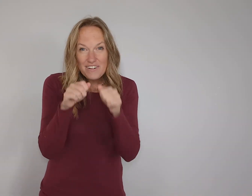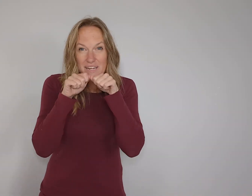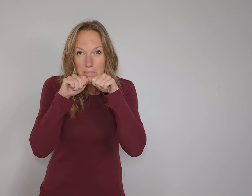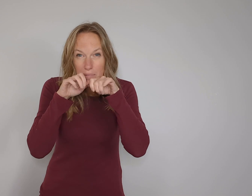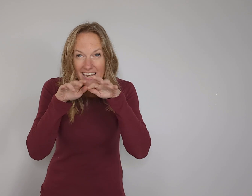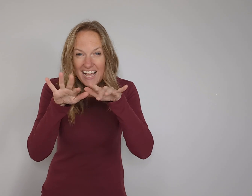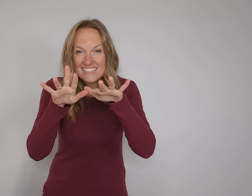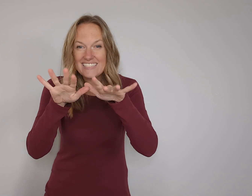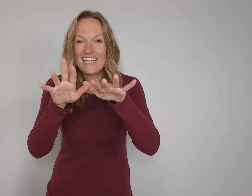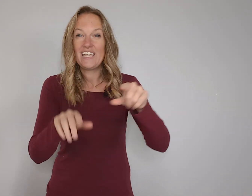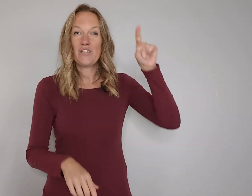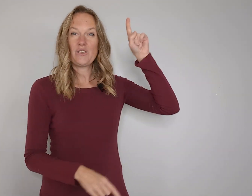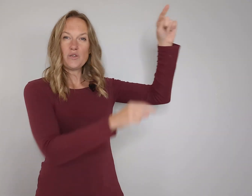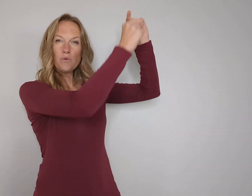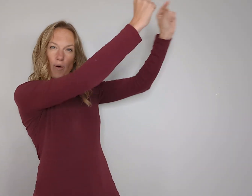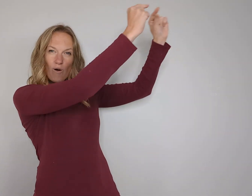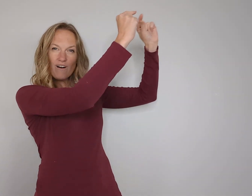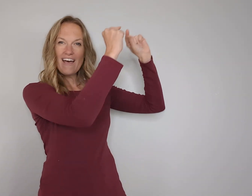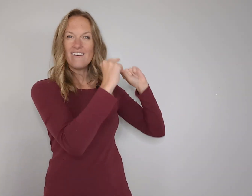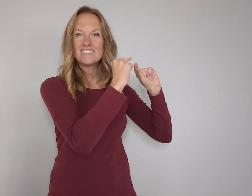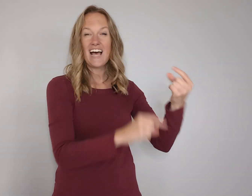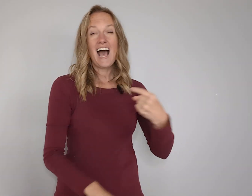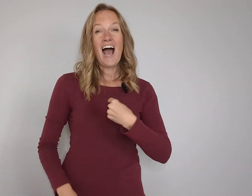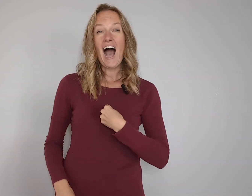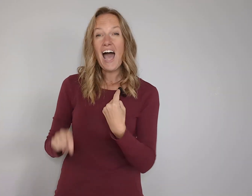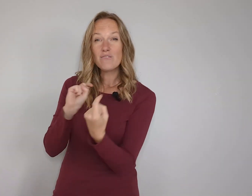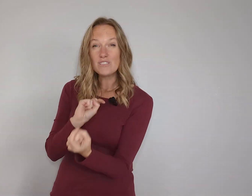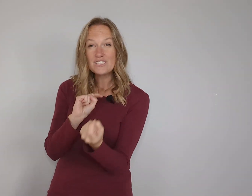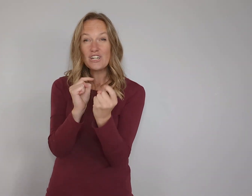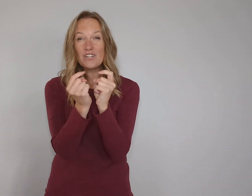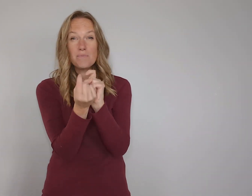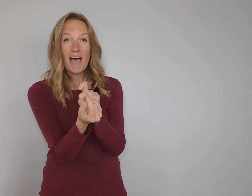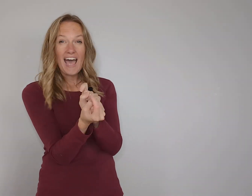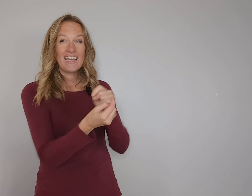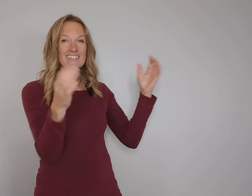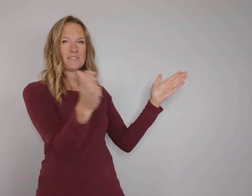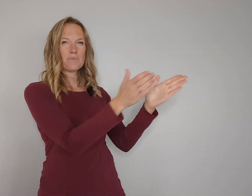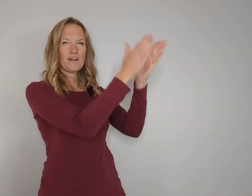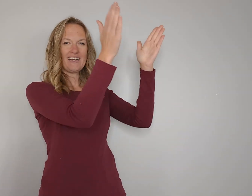Every blessing you pour out, I will turn back to